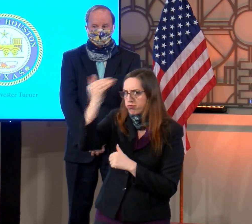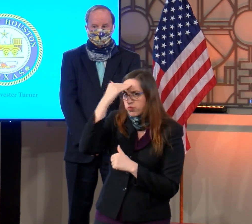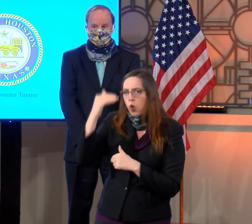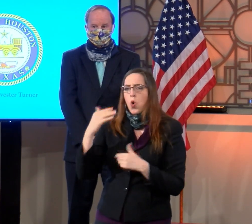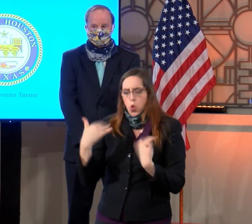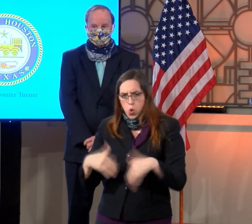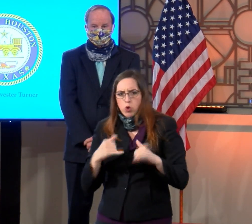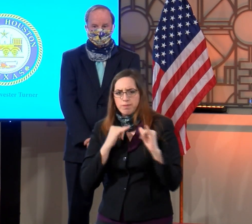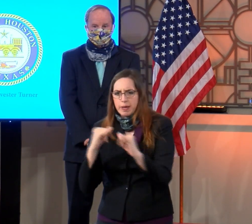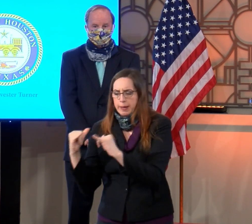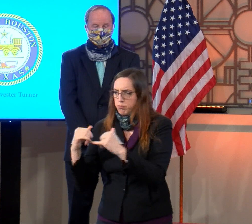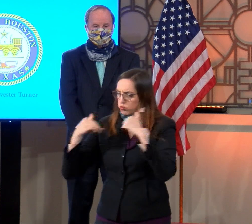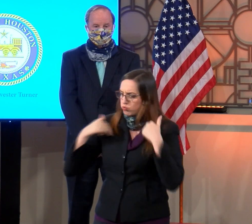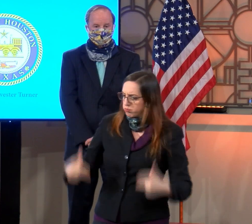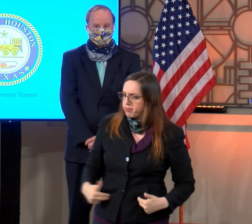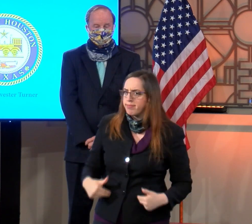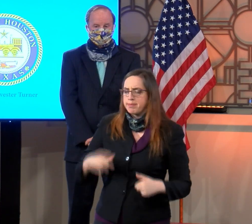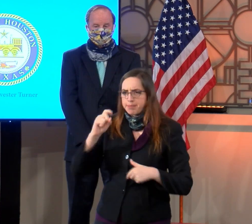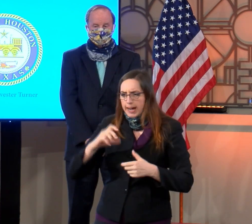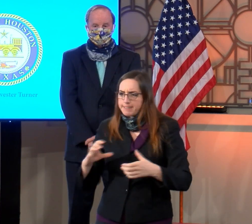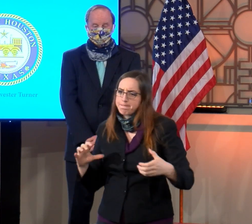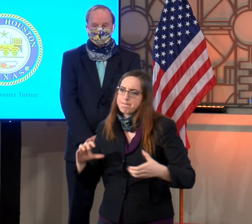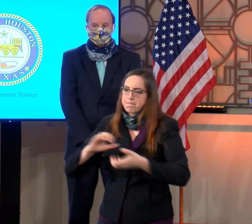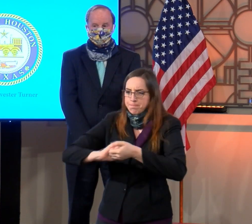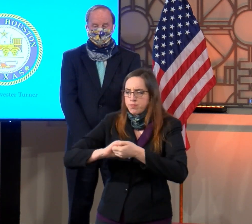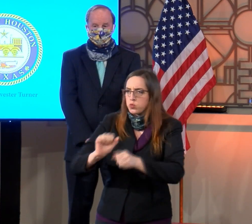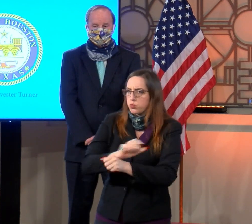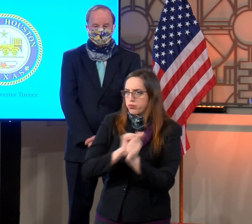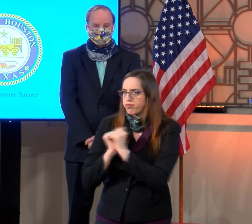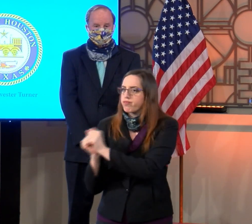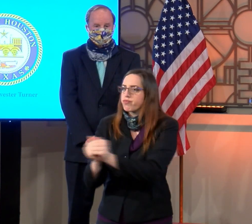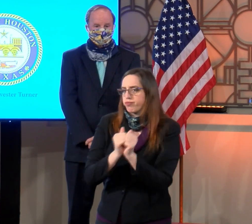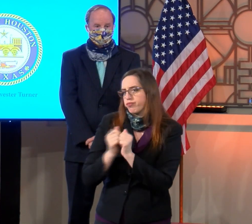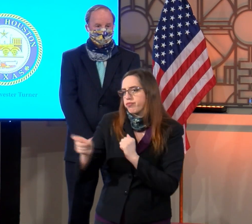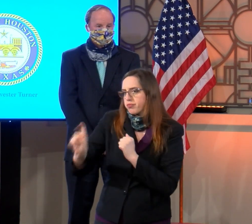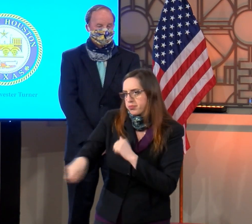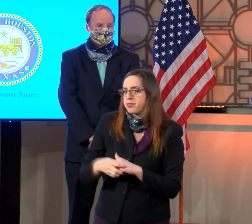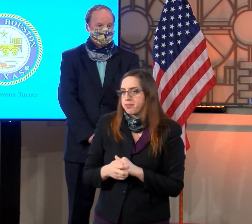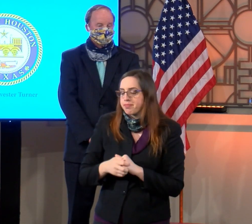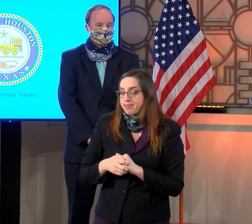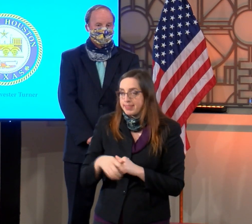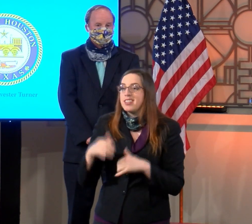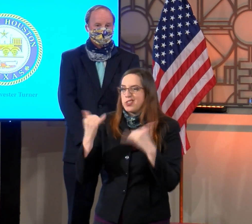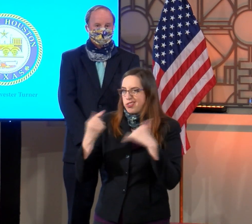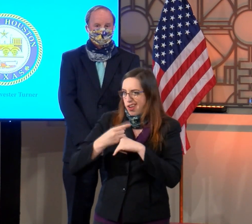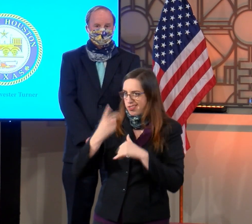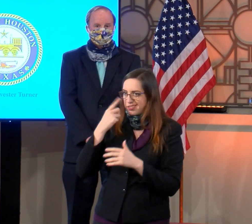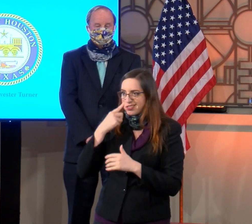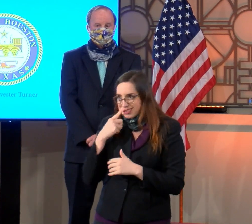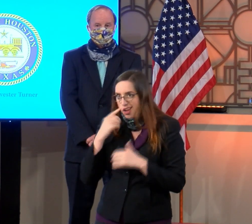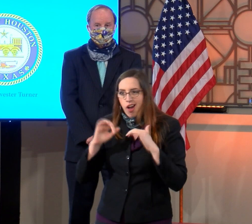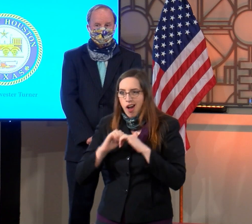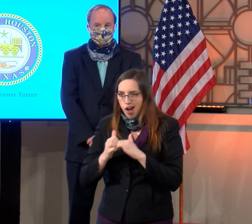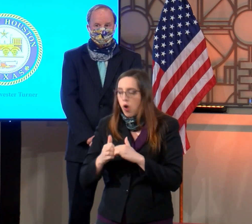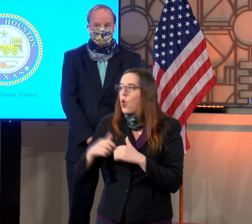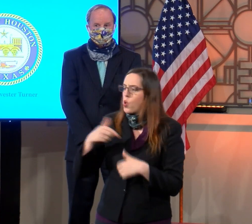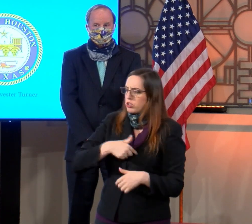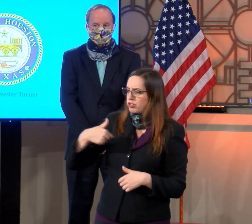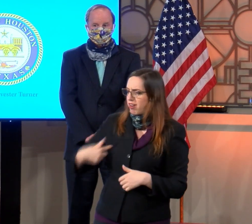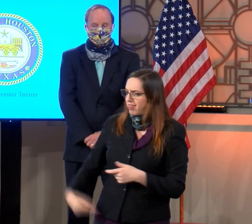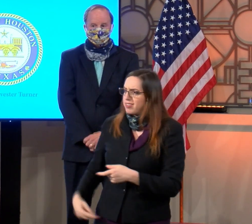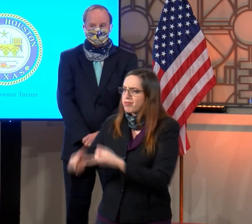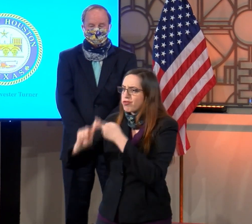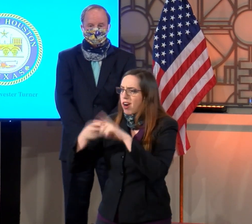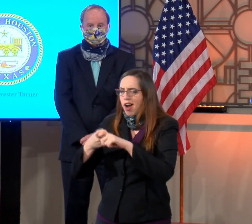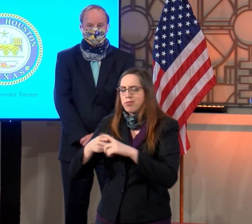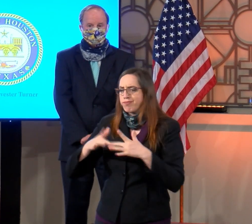humanity, that we lock arms, and that we work together. This mandate can be seen today by the generosity of Chinese friends